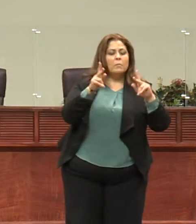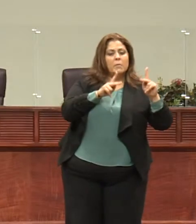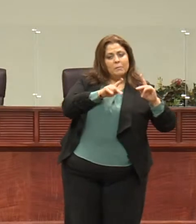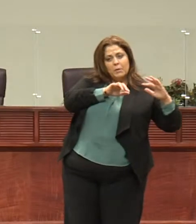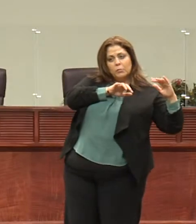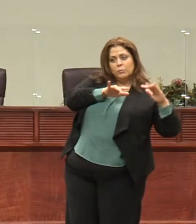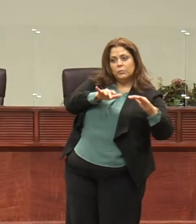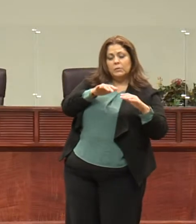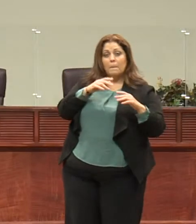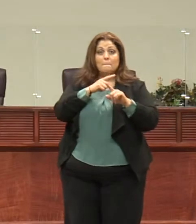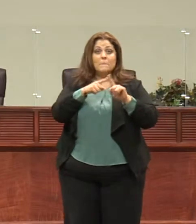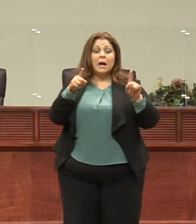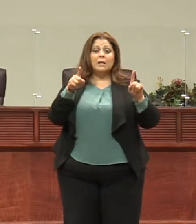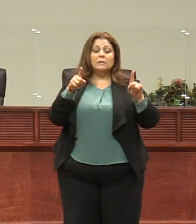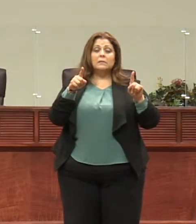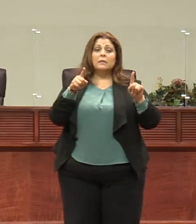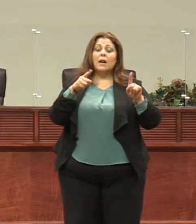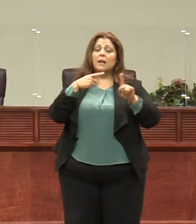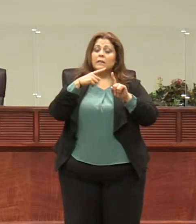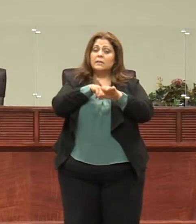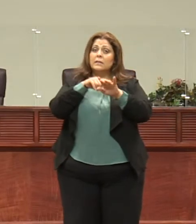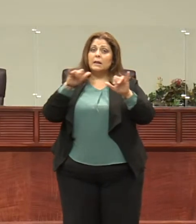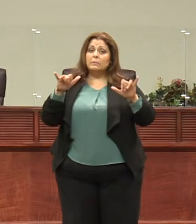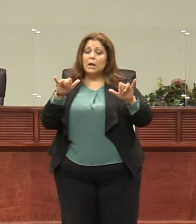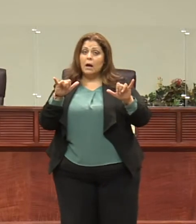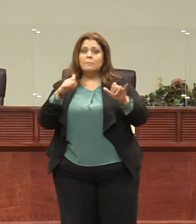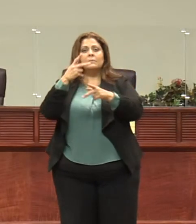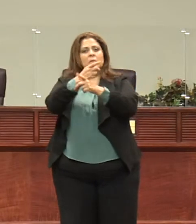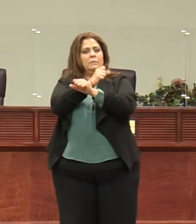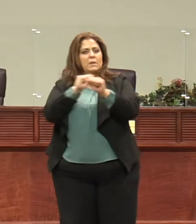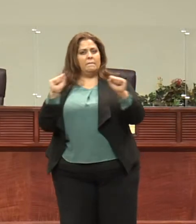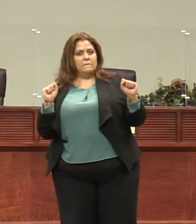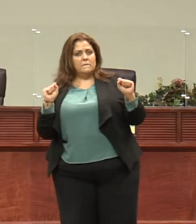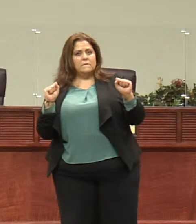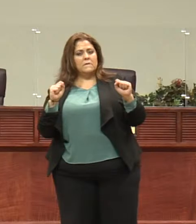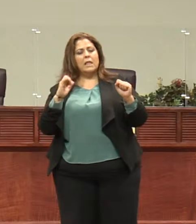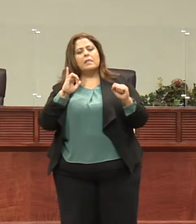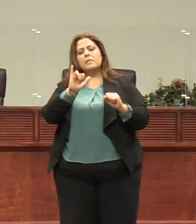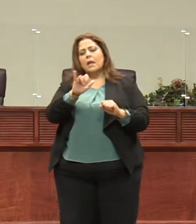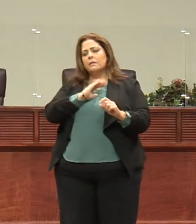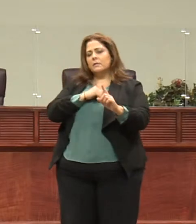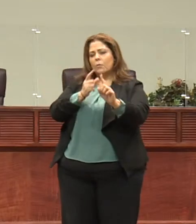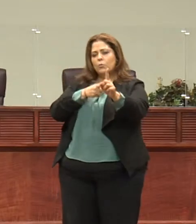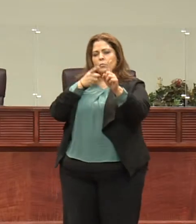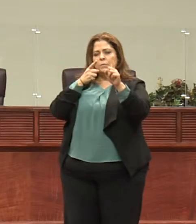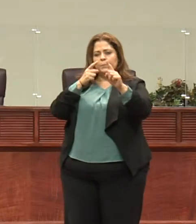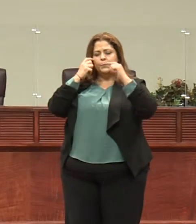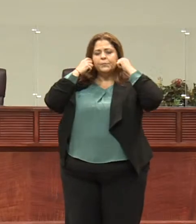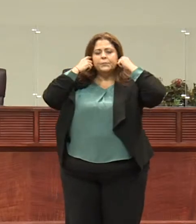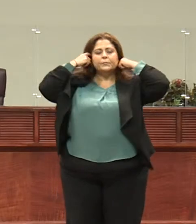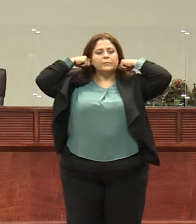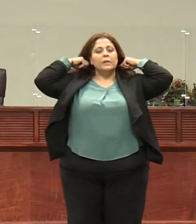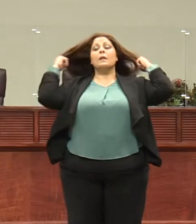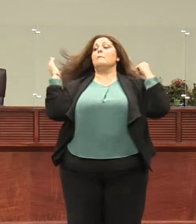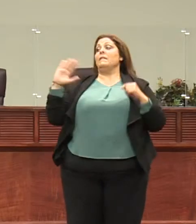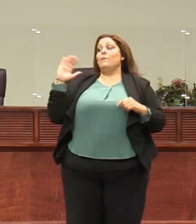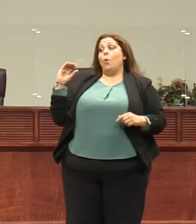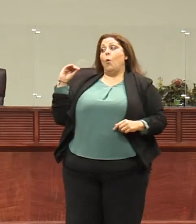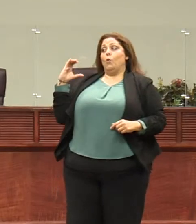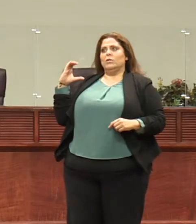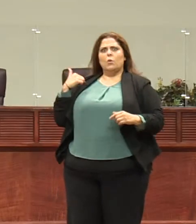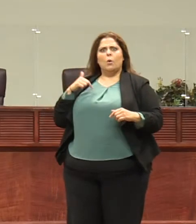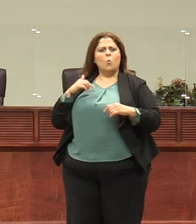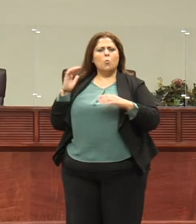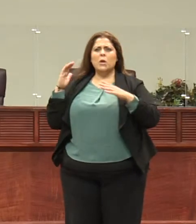citizens safe. We continue to endeavor to do that. Back then, Orange County led the way to get